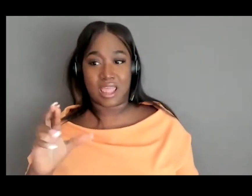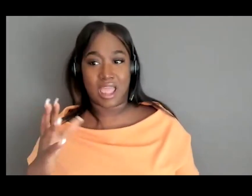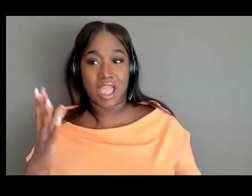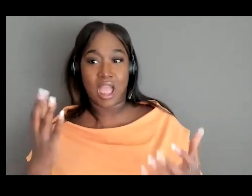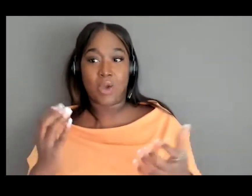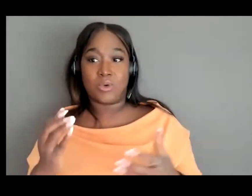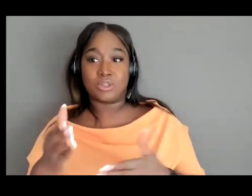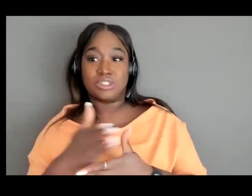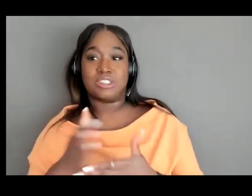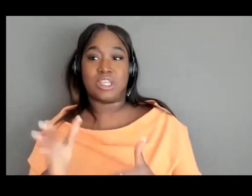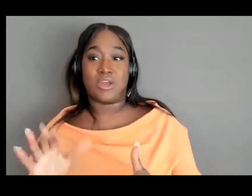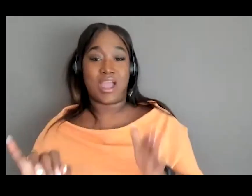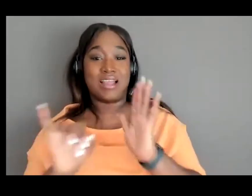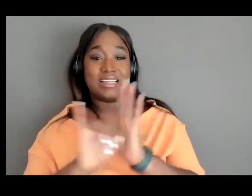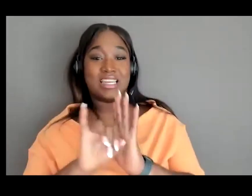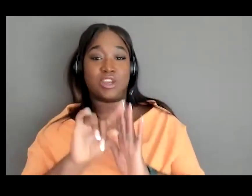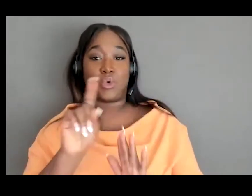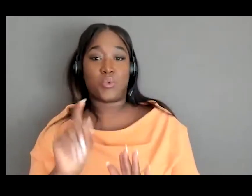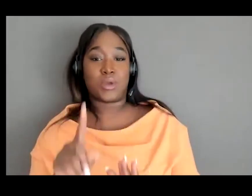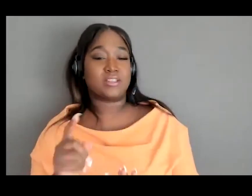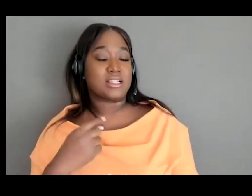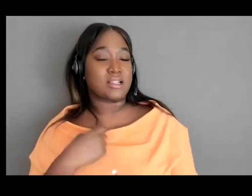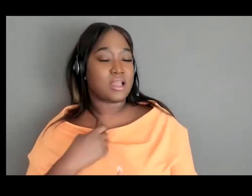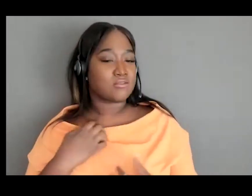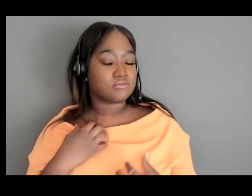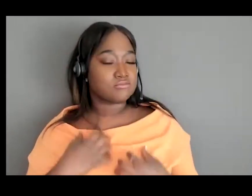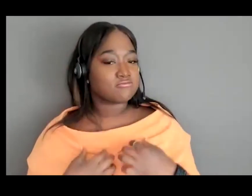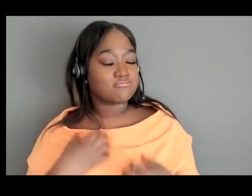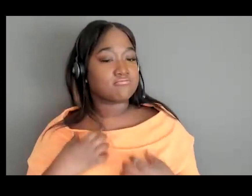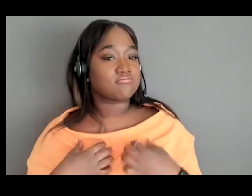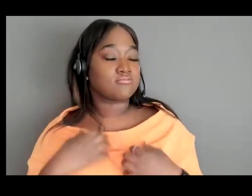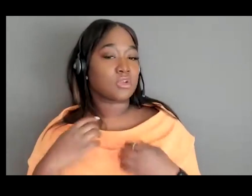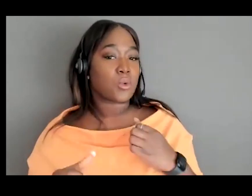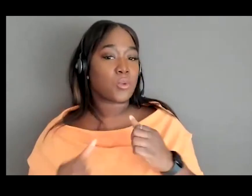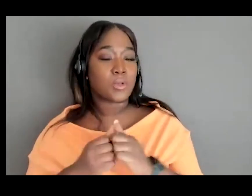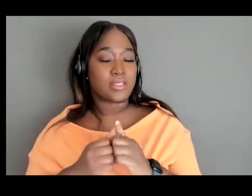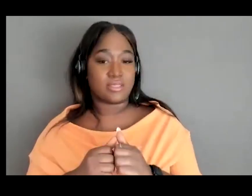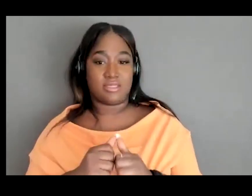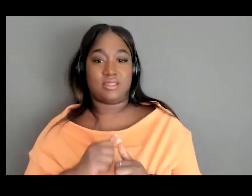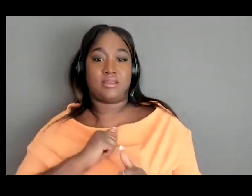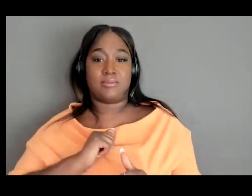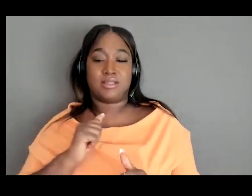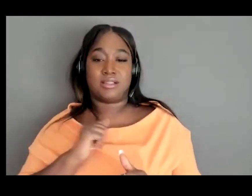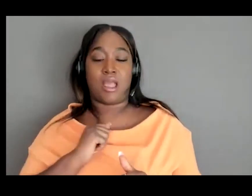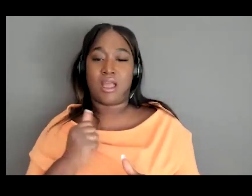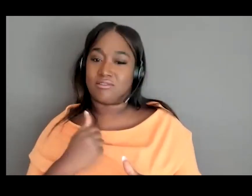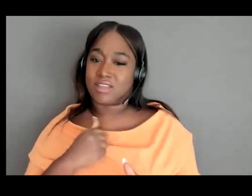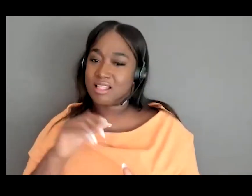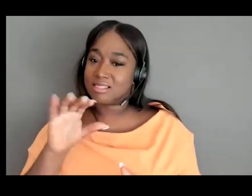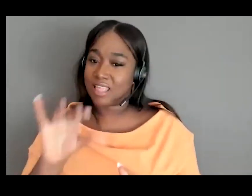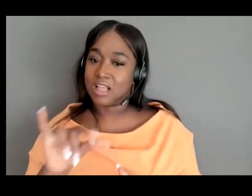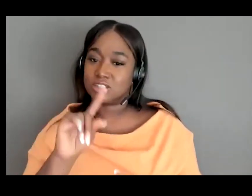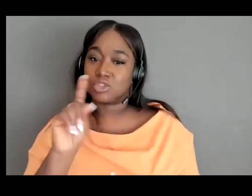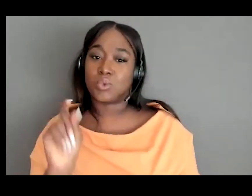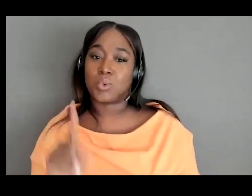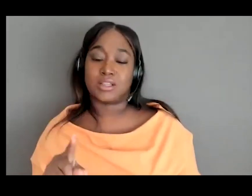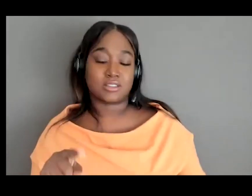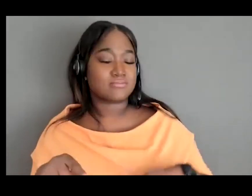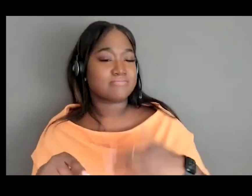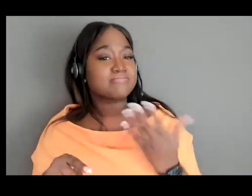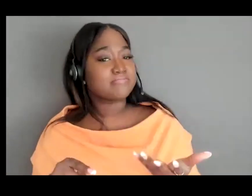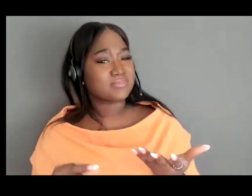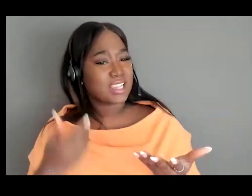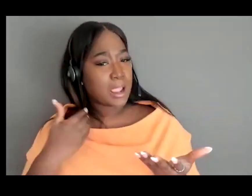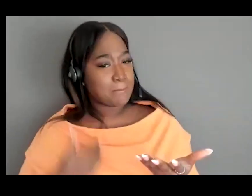a identity question that I have wrestled with myself, and that is the question